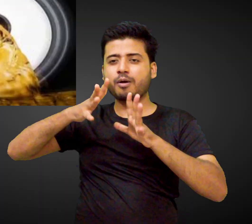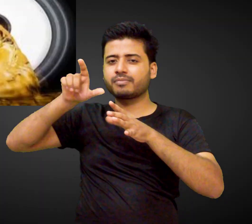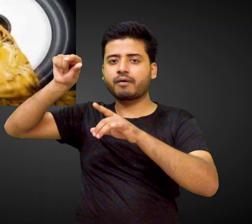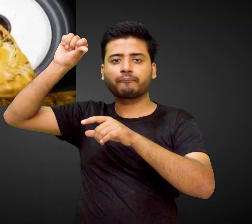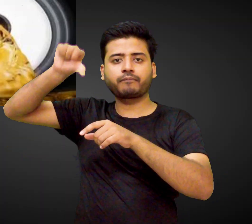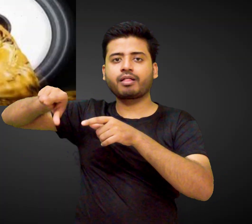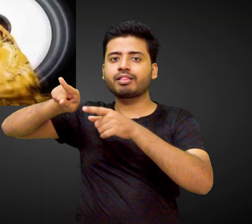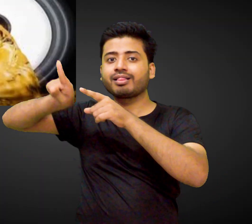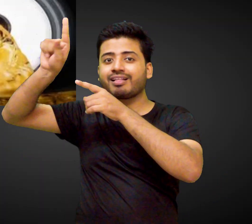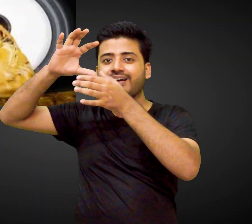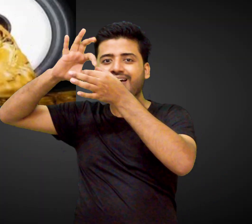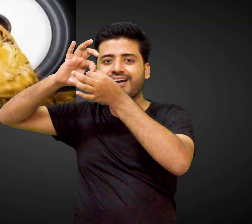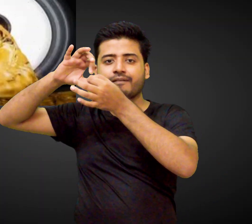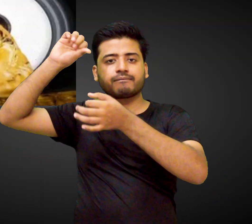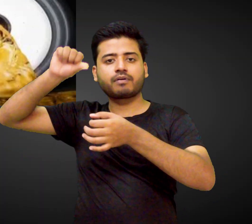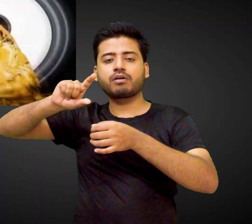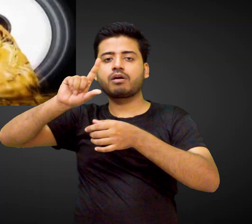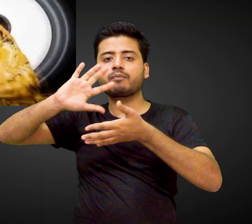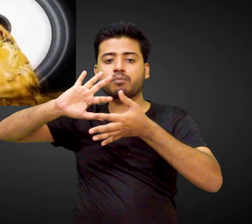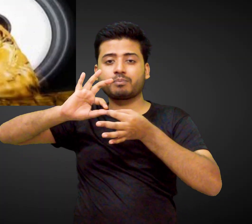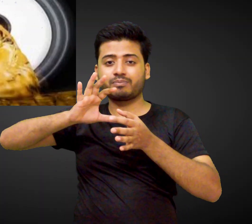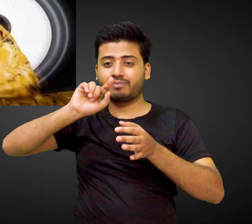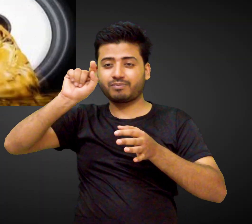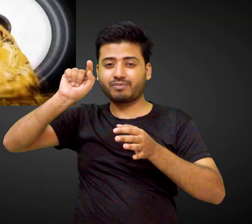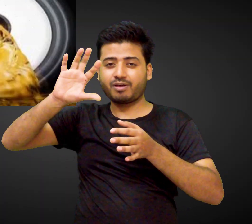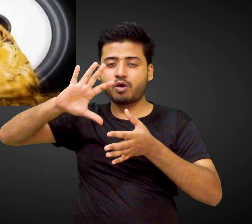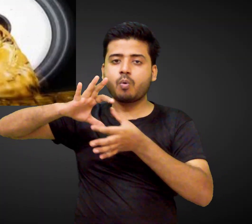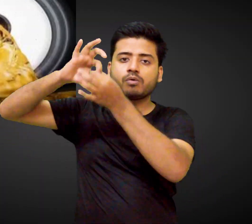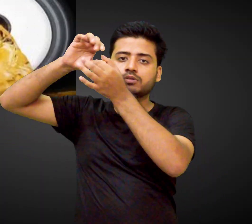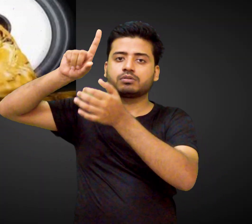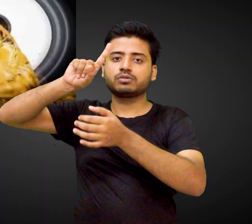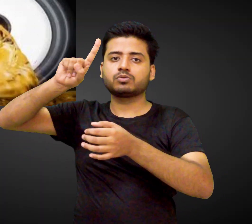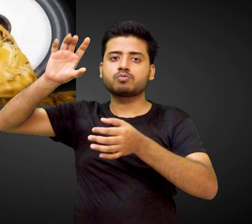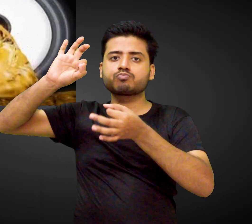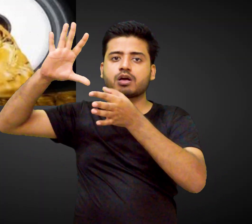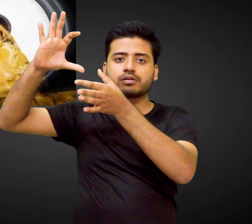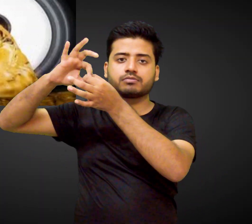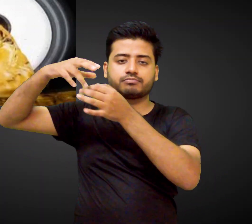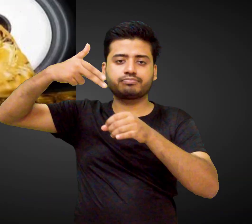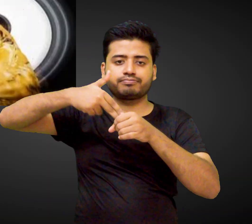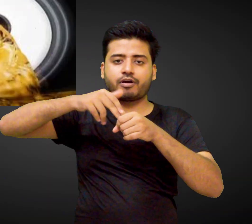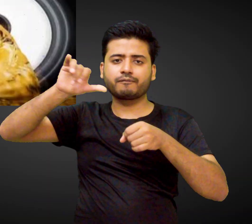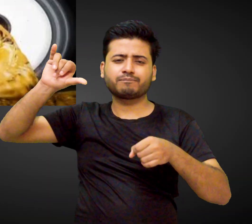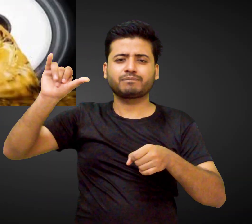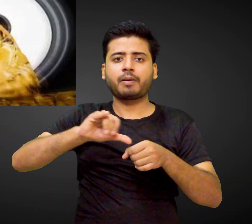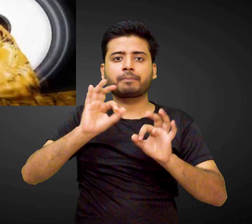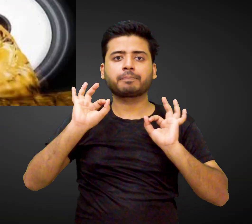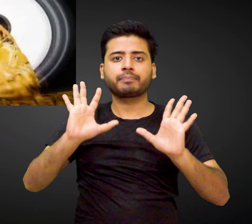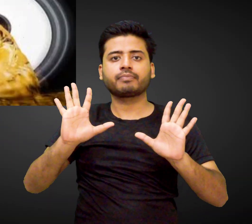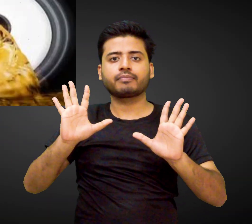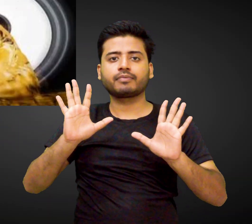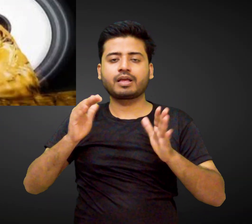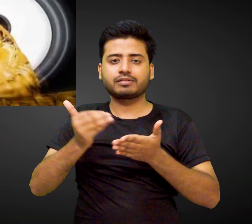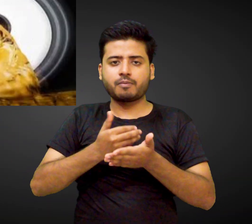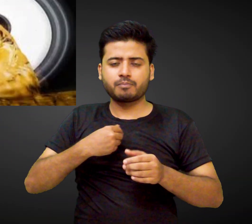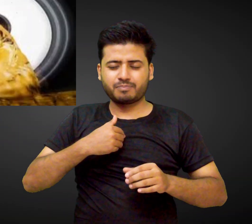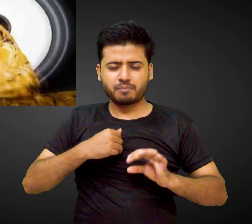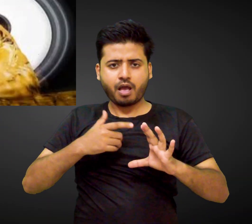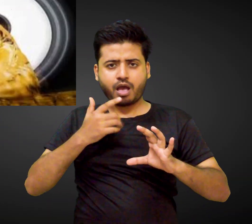or traveling to a state with lower fuel taxes. For example, if you are in Prayagraj, you can check daily prices for your